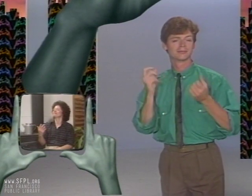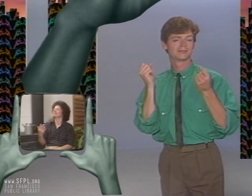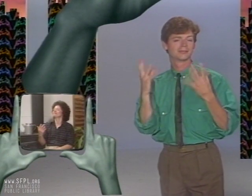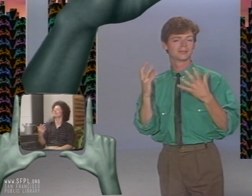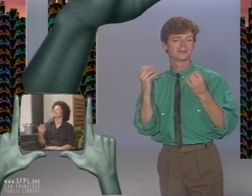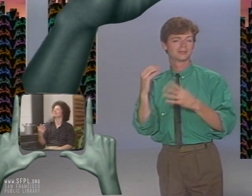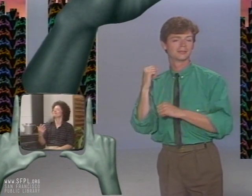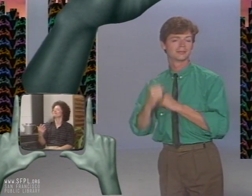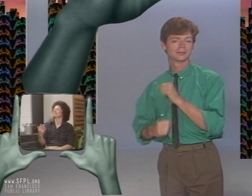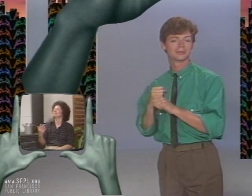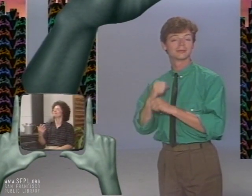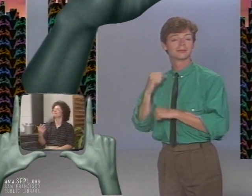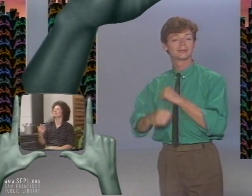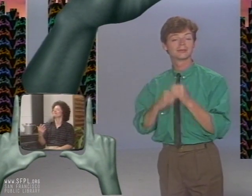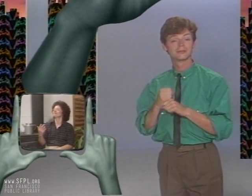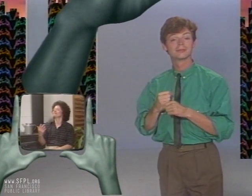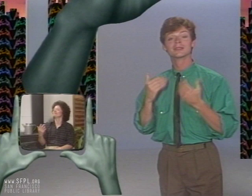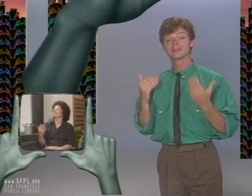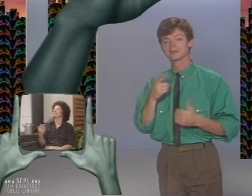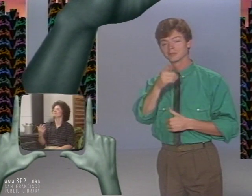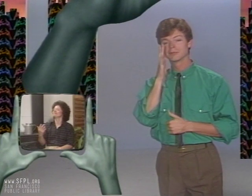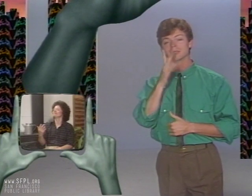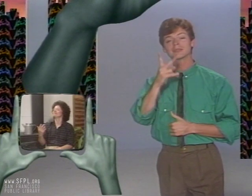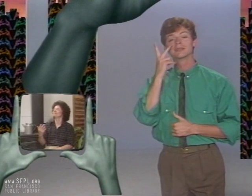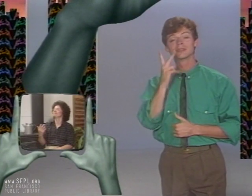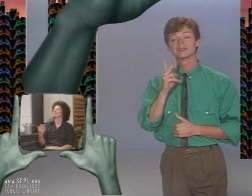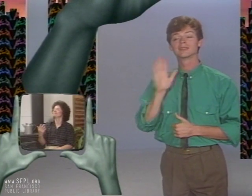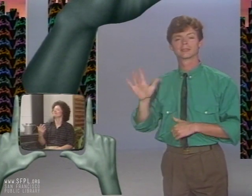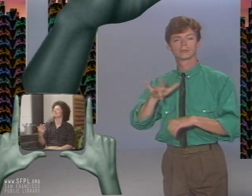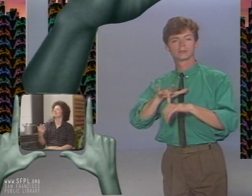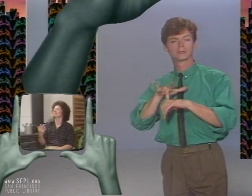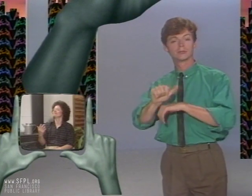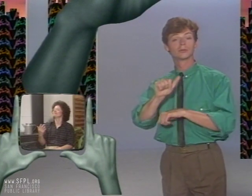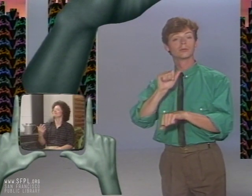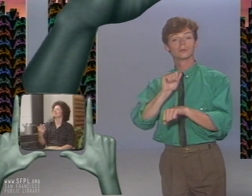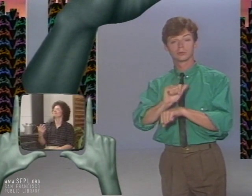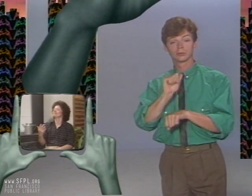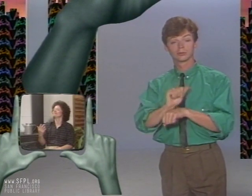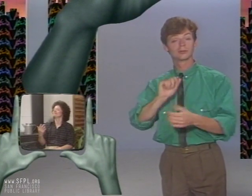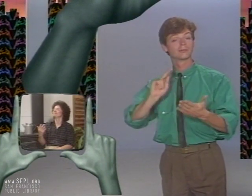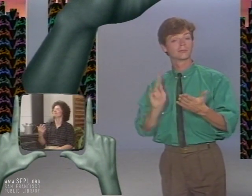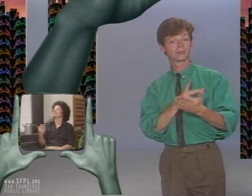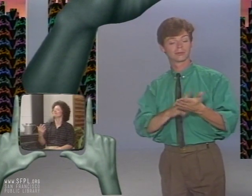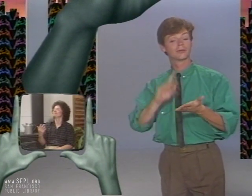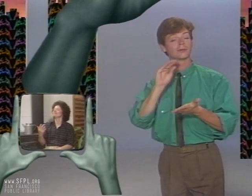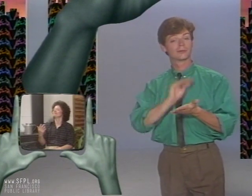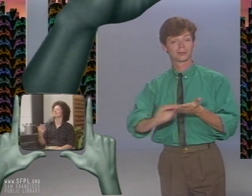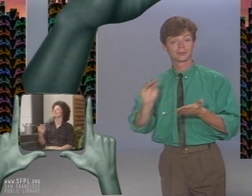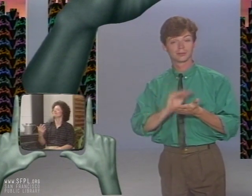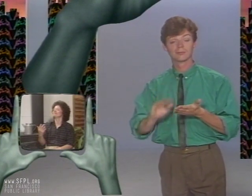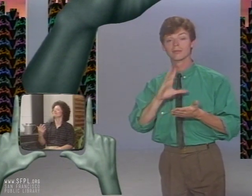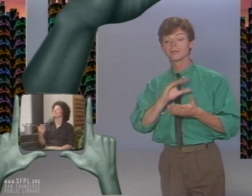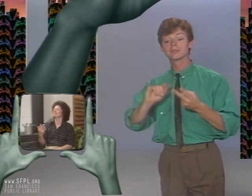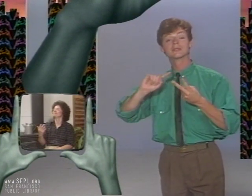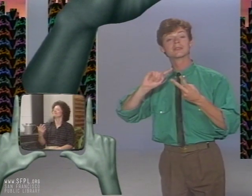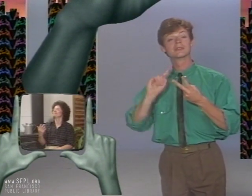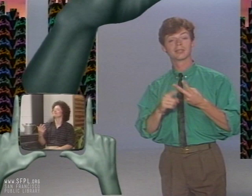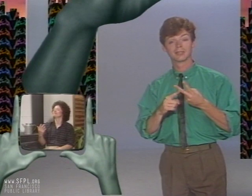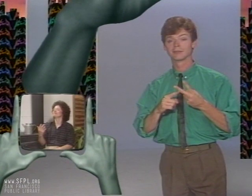will describe her transition from creating poetry in a written form to composing poetry exclusively in ASL. Then she